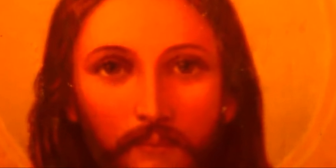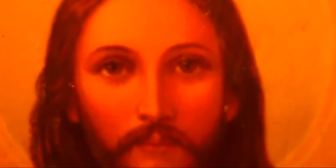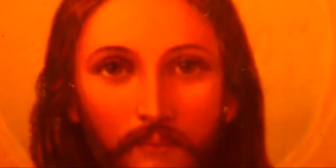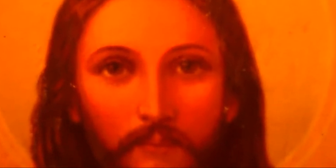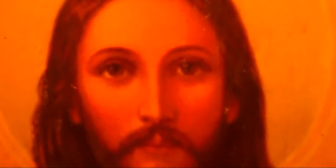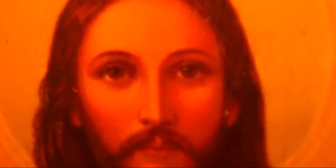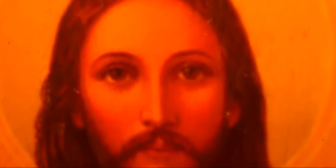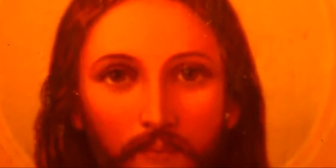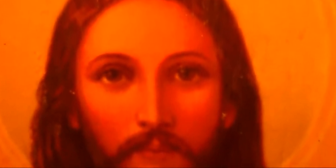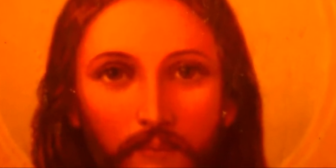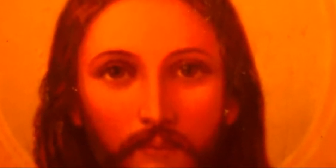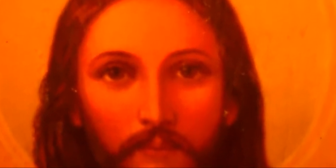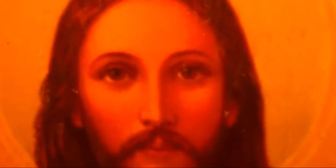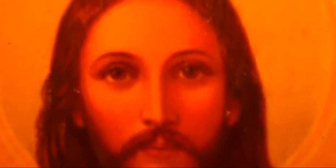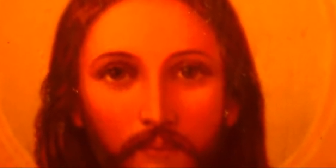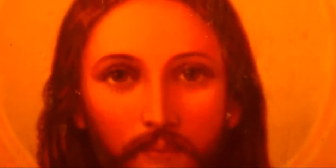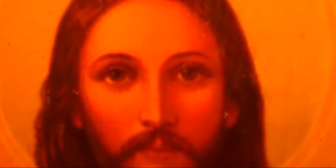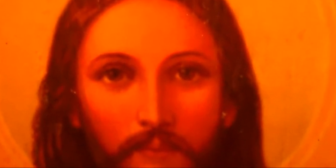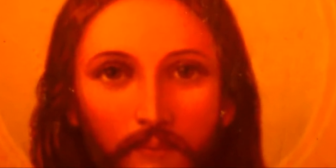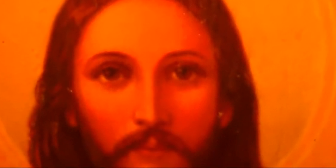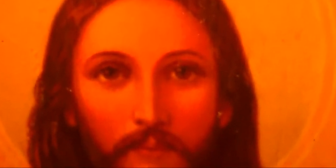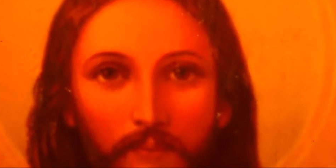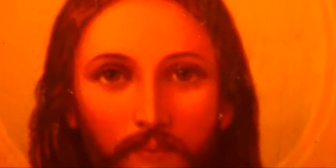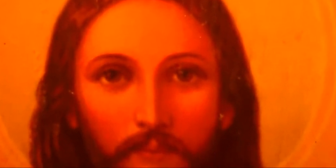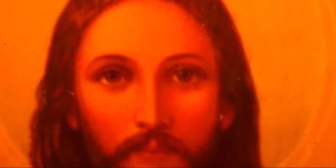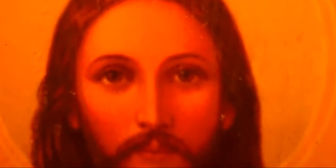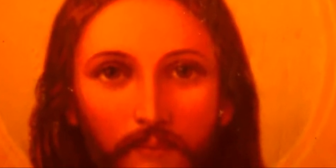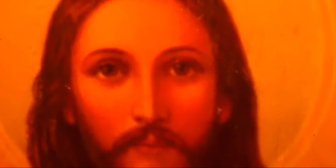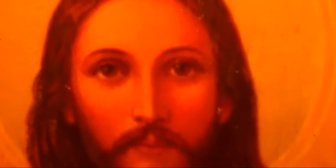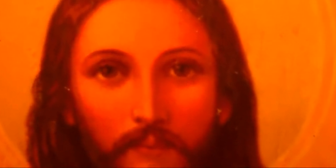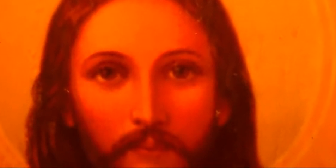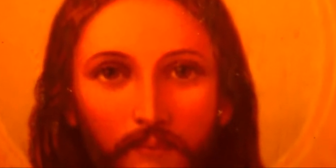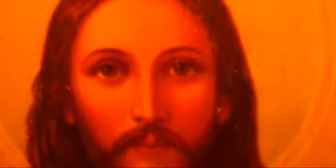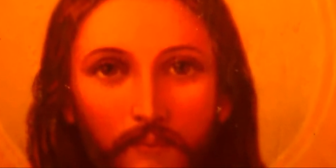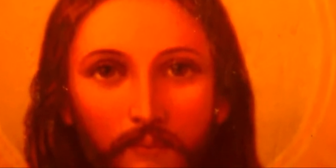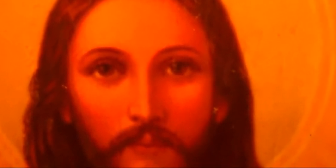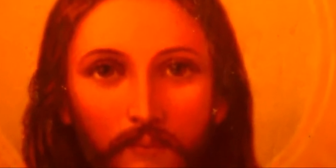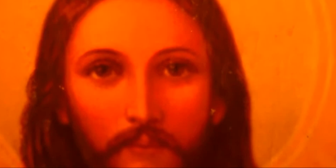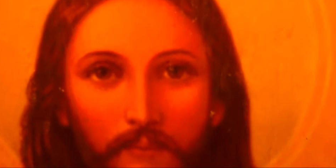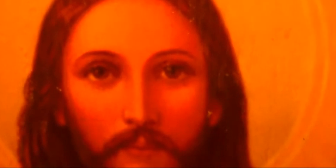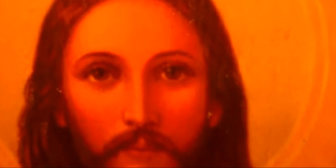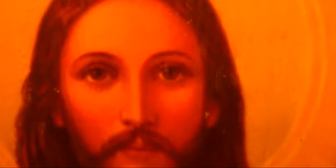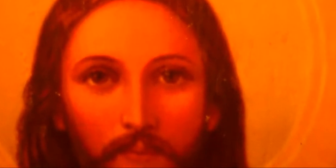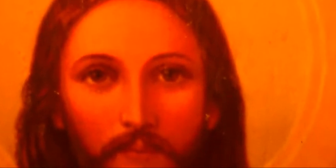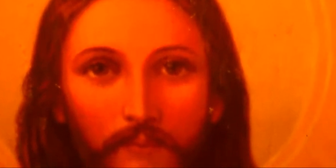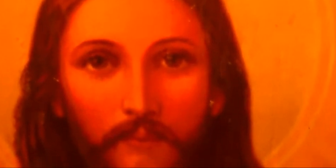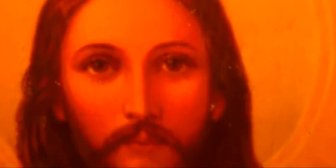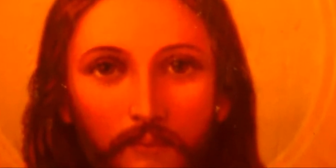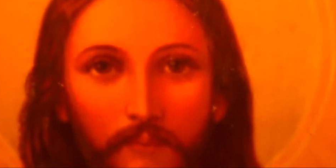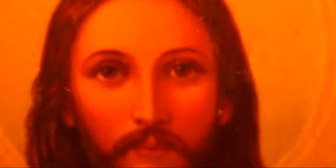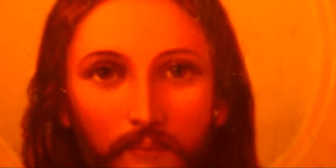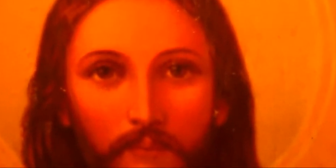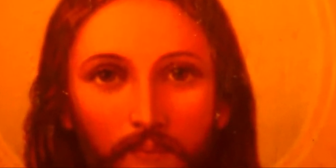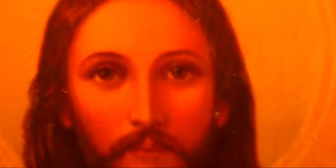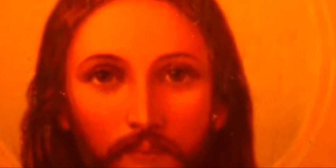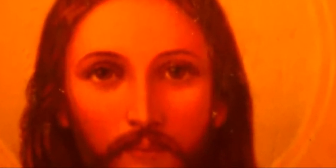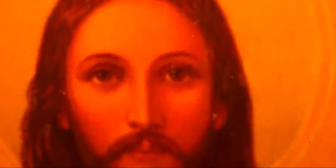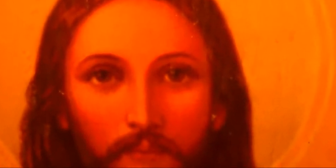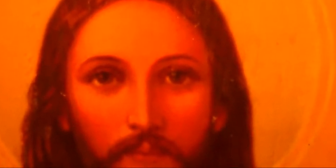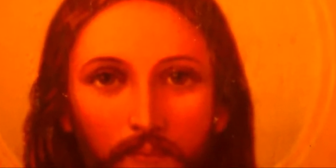Making yourself new by letting them die completely on Jesus Christ. And renew yourself by and from loving,